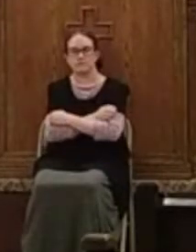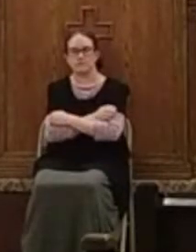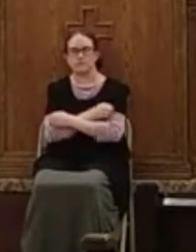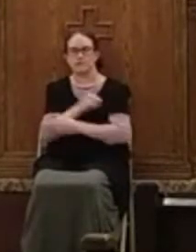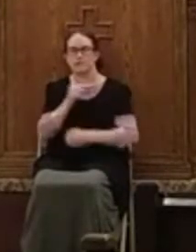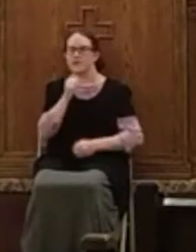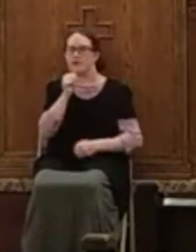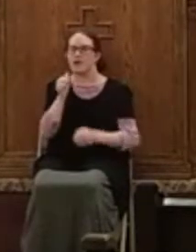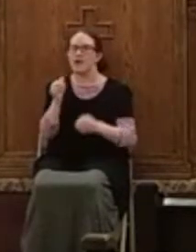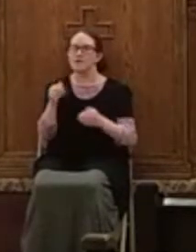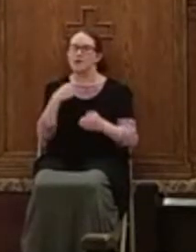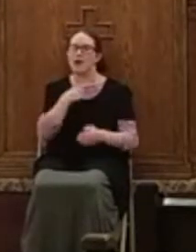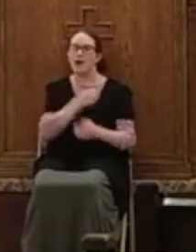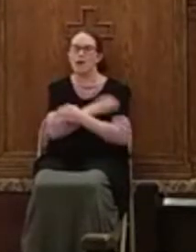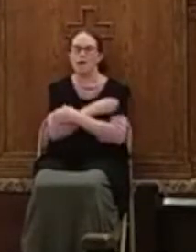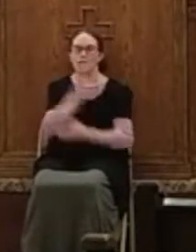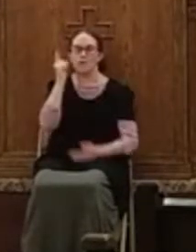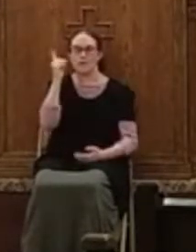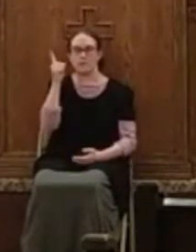Not our love for Him,